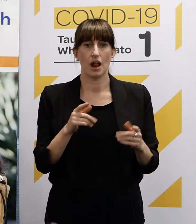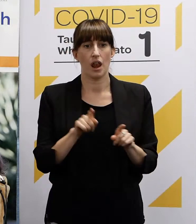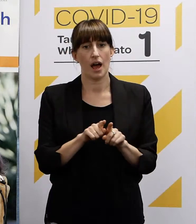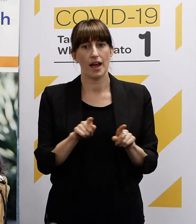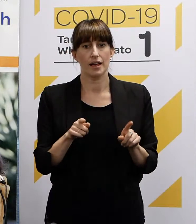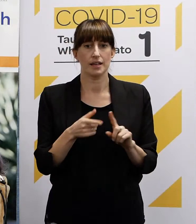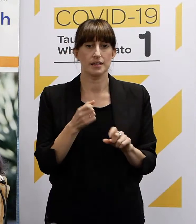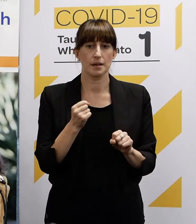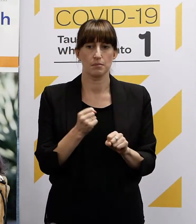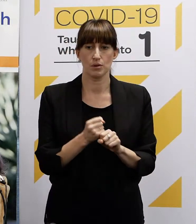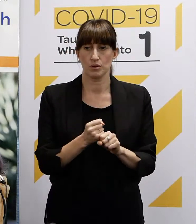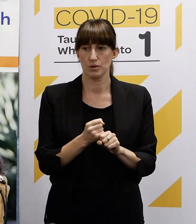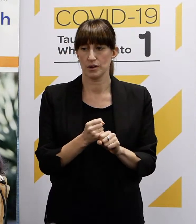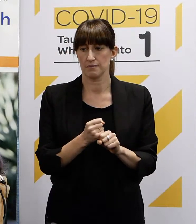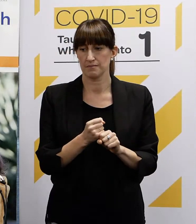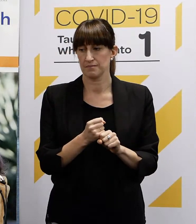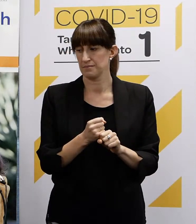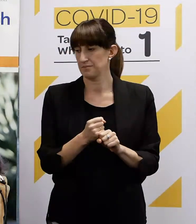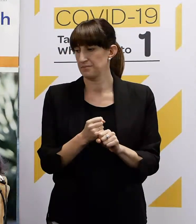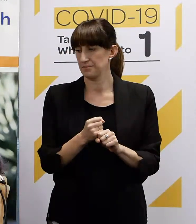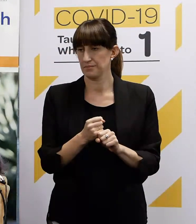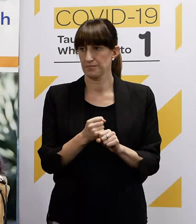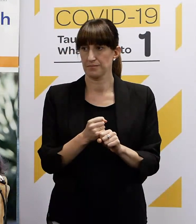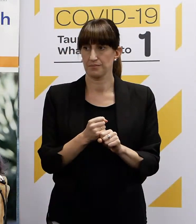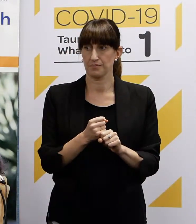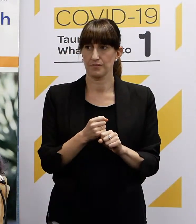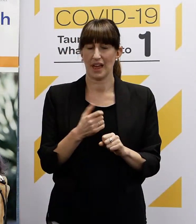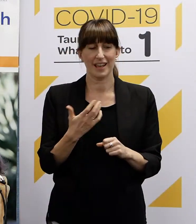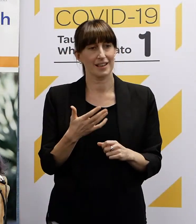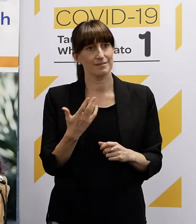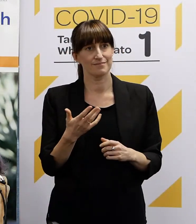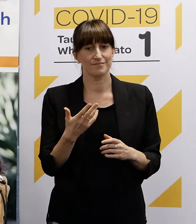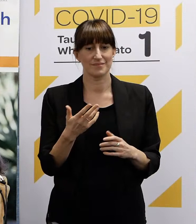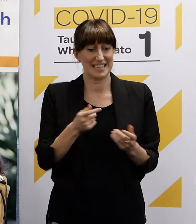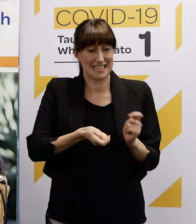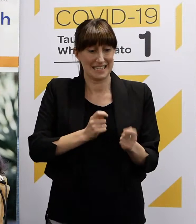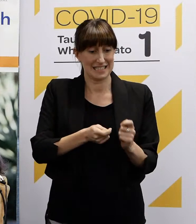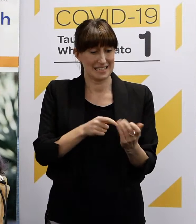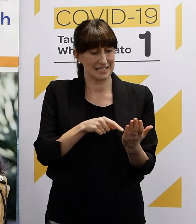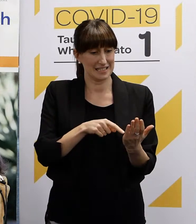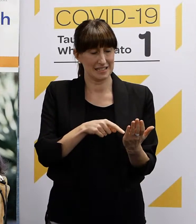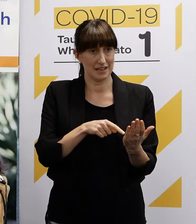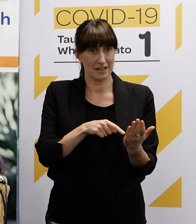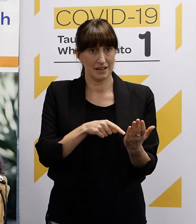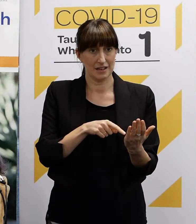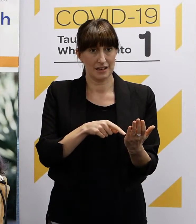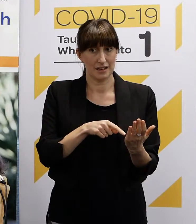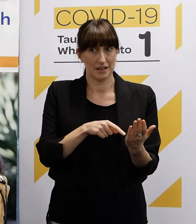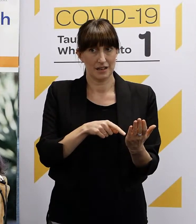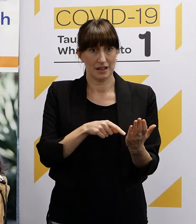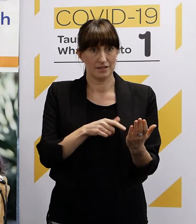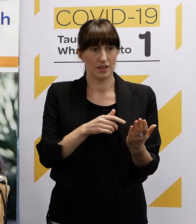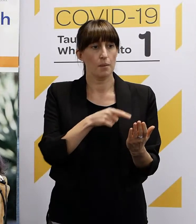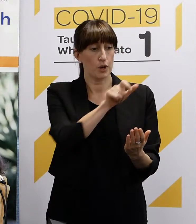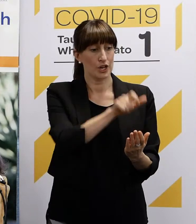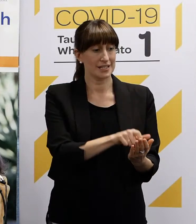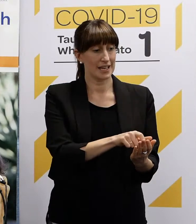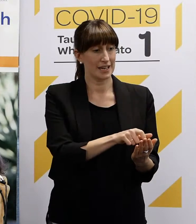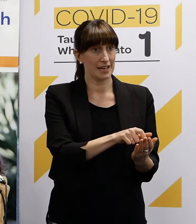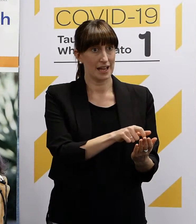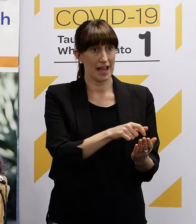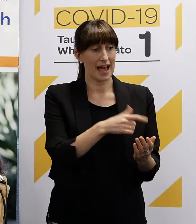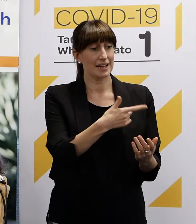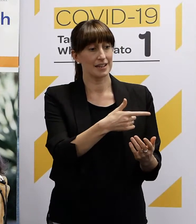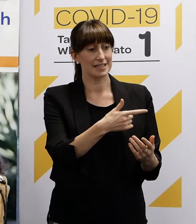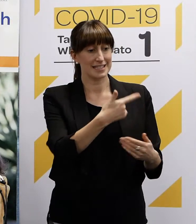of applications, as you could see by the tests, where they had completed 7 days and had received a